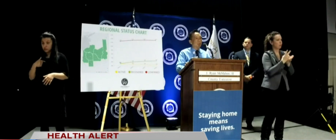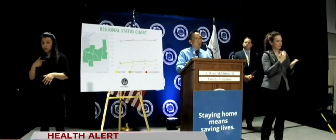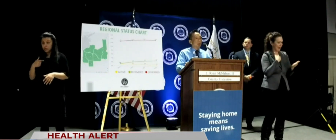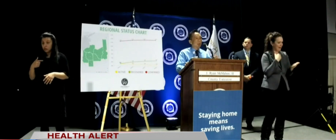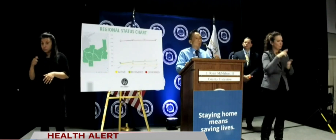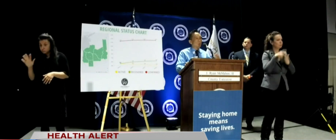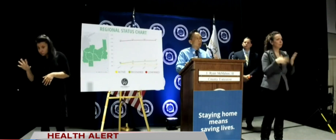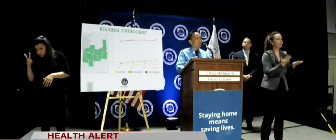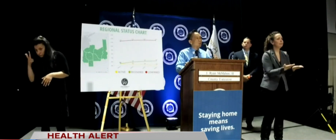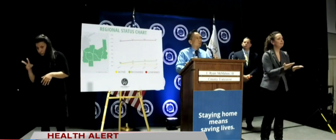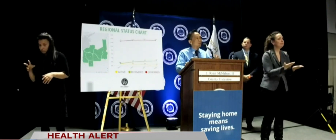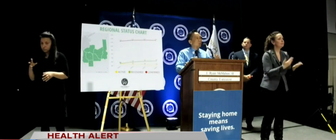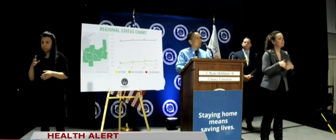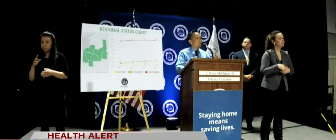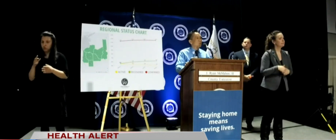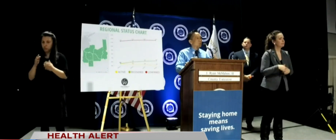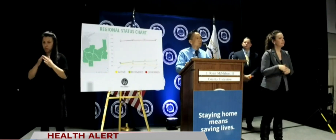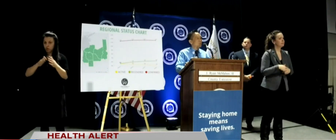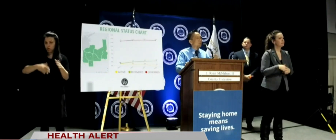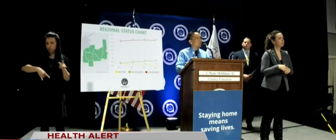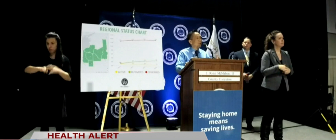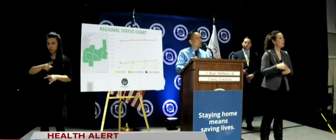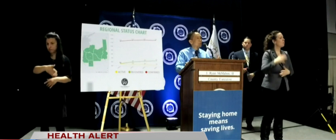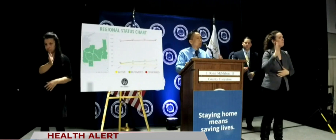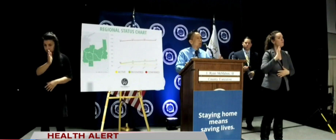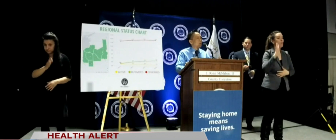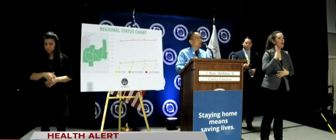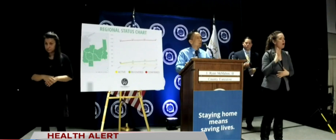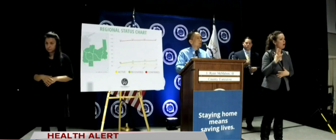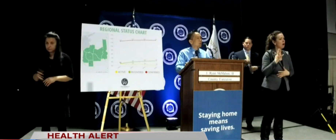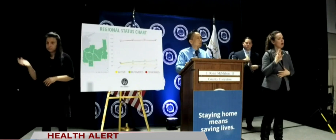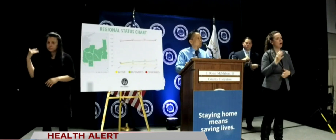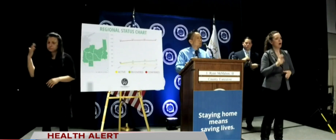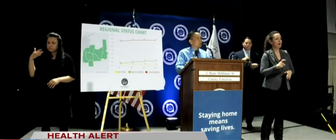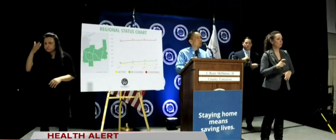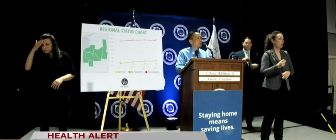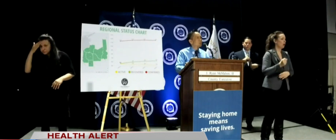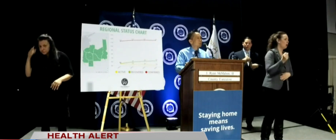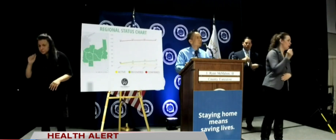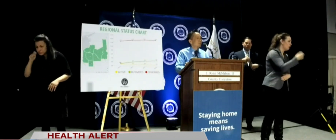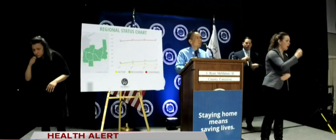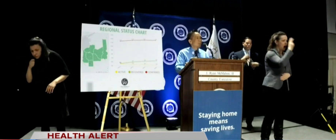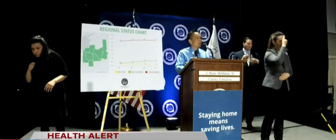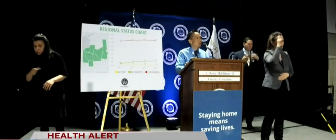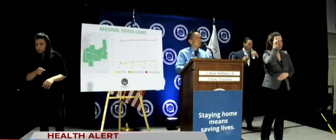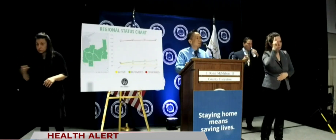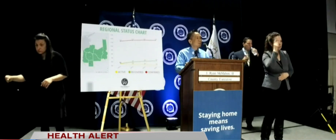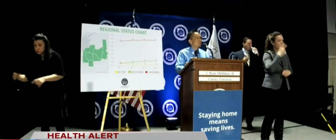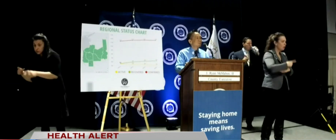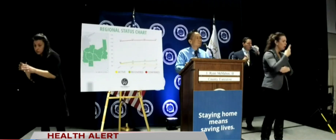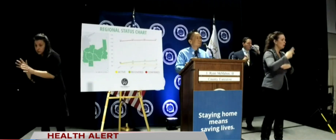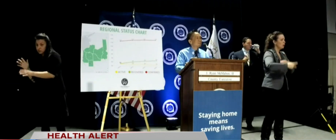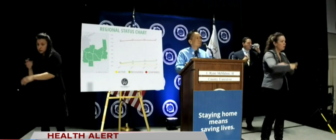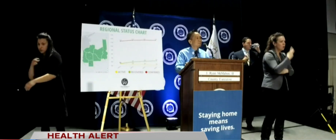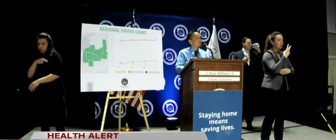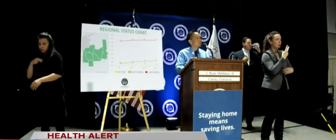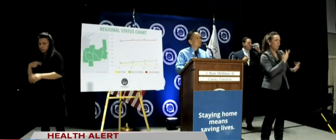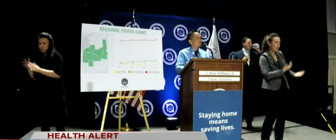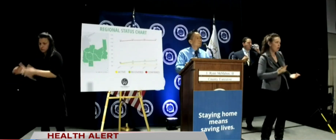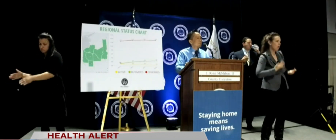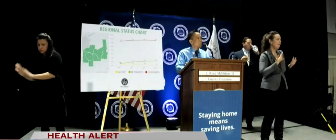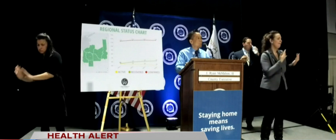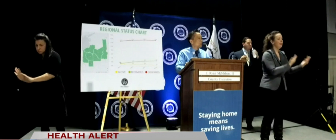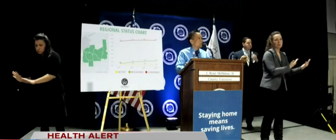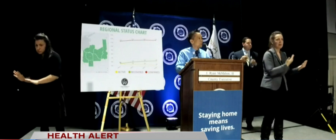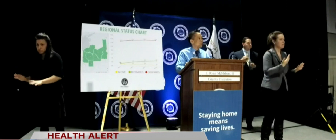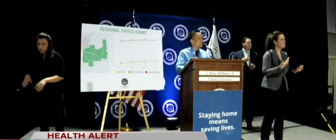patient and wait for several days before we actually got those results. So. How many, is that